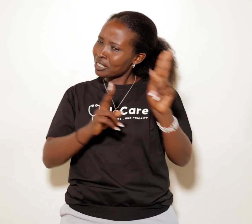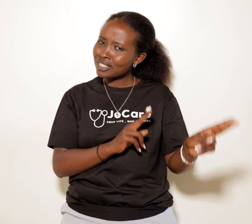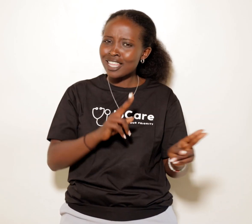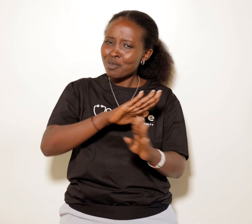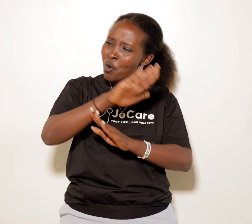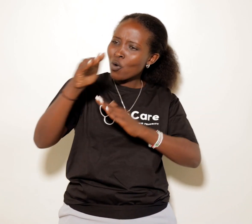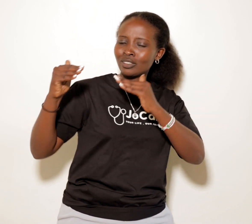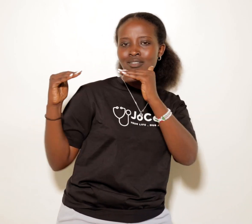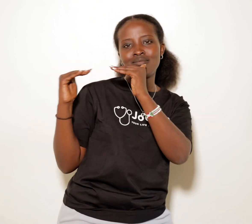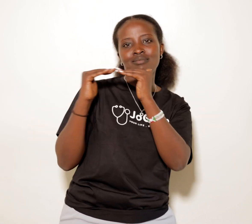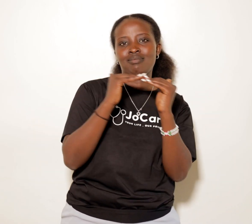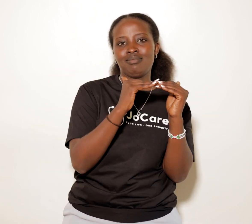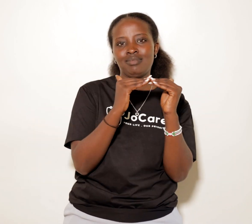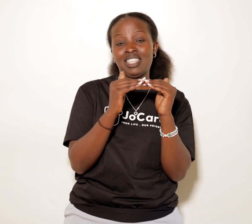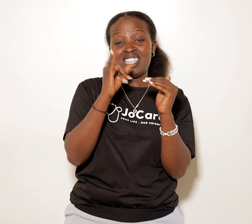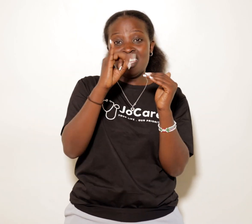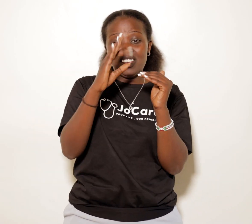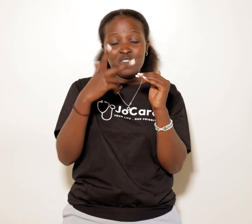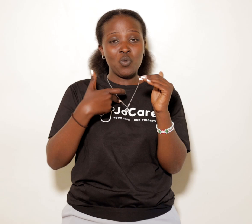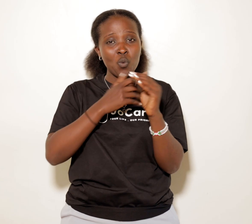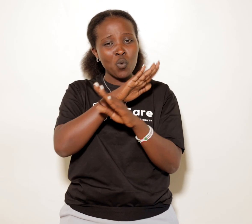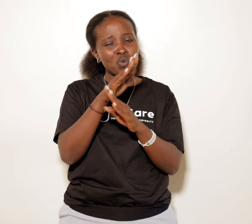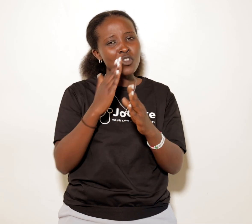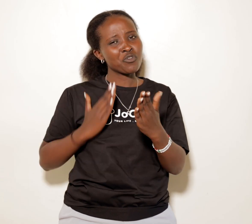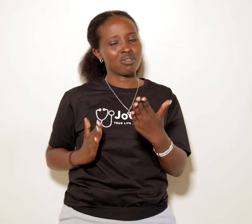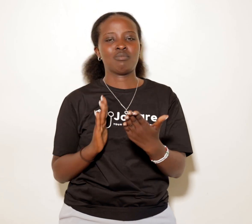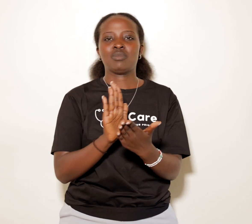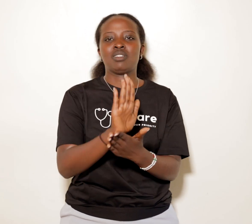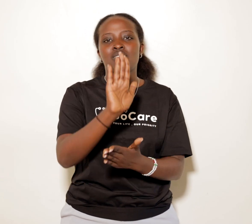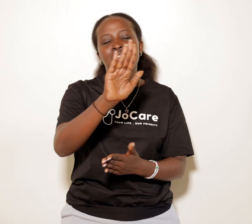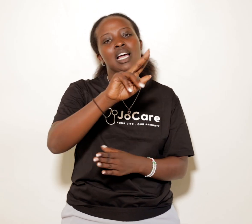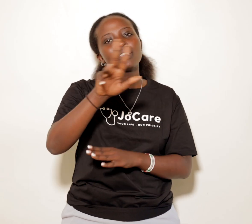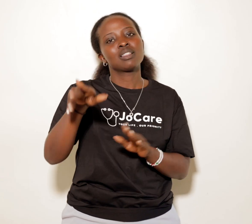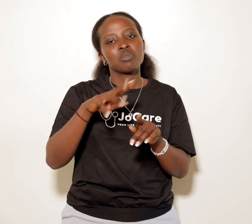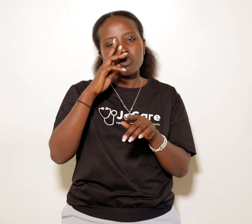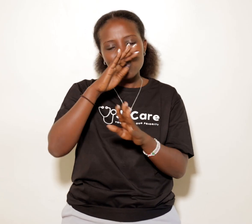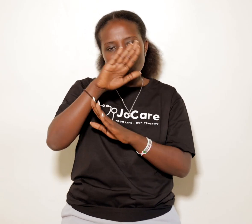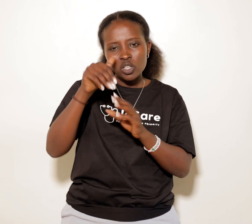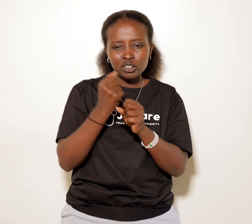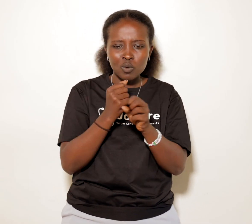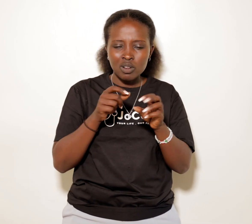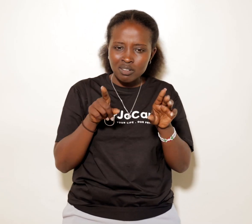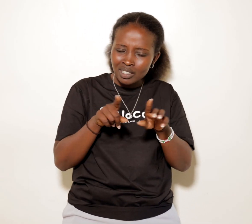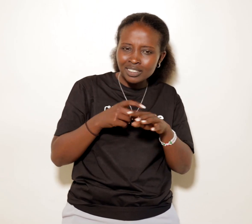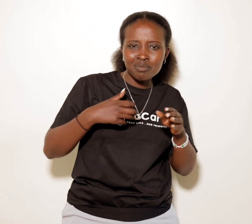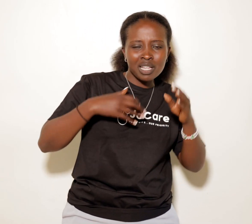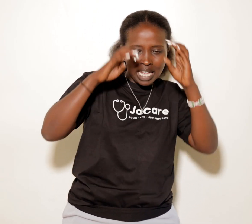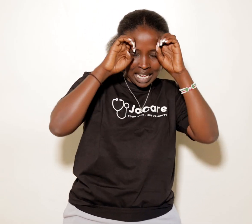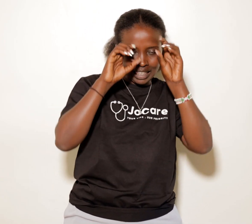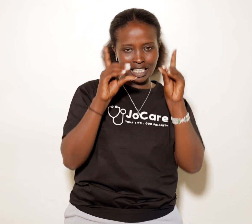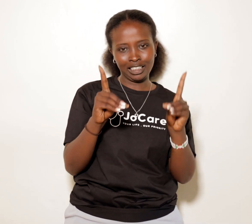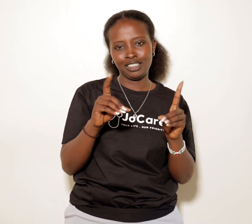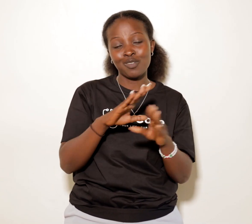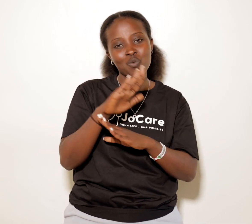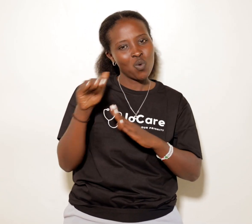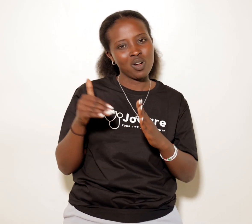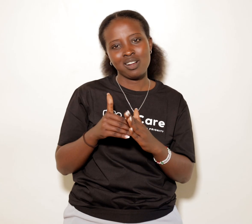And his or she have the right to know everything about sexual health education. So